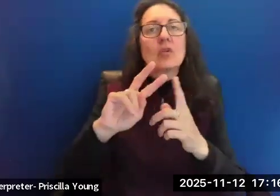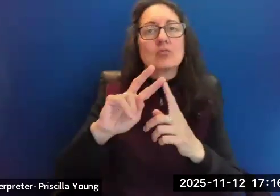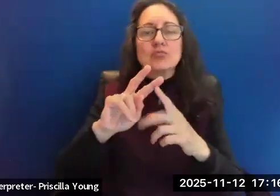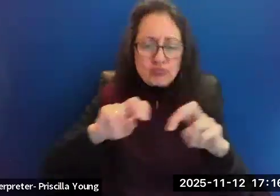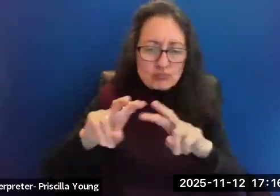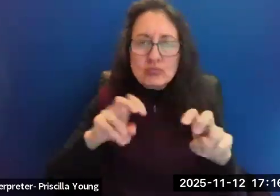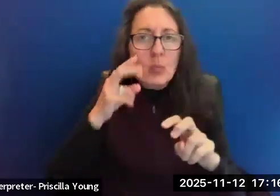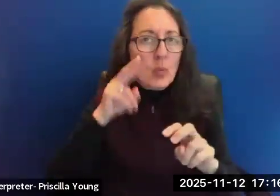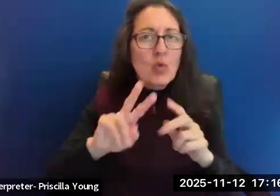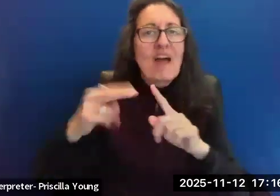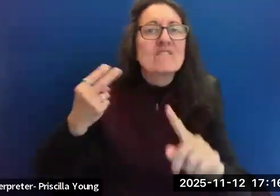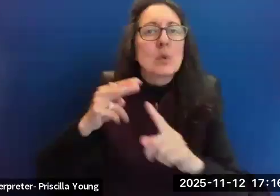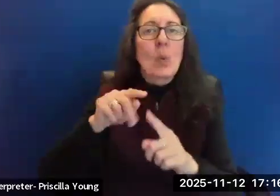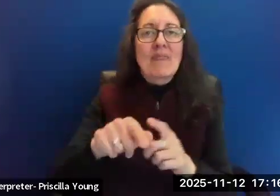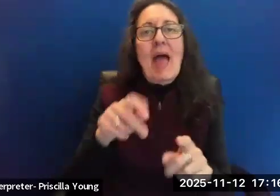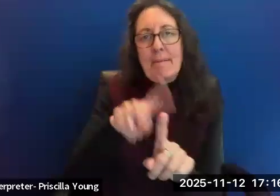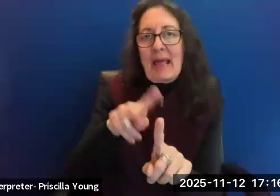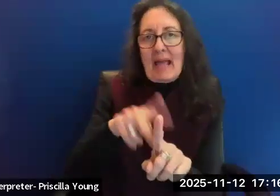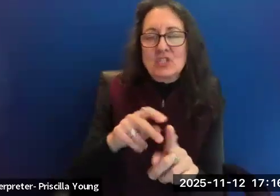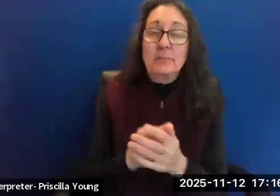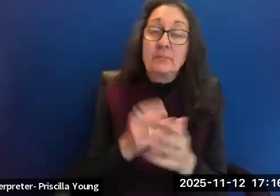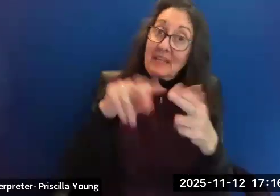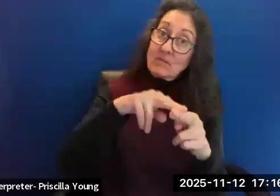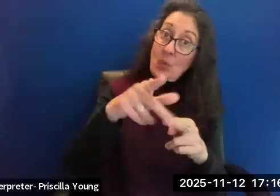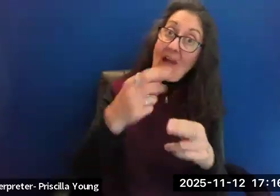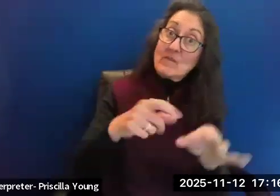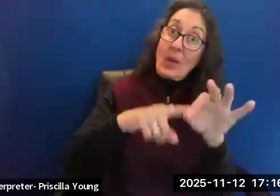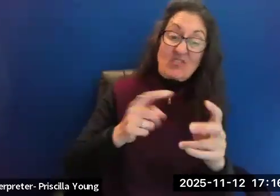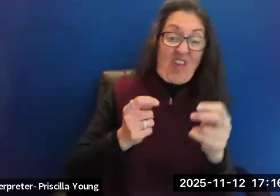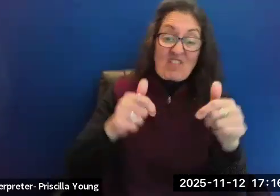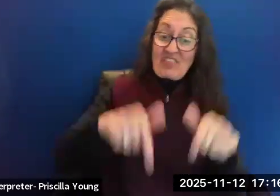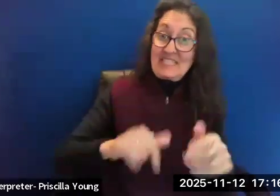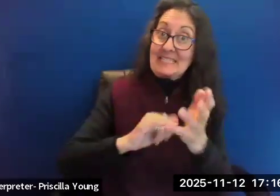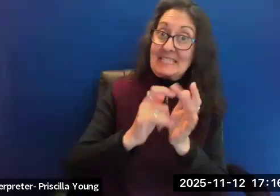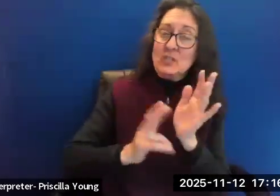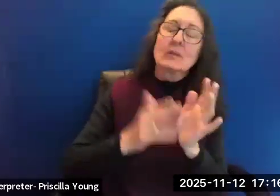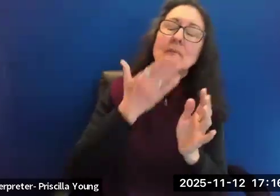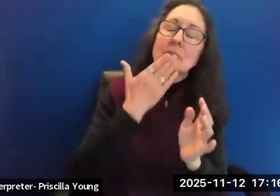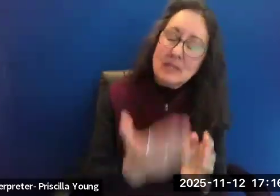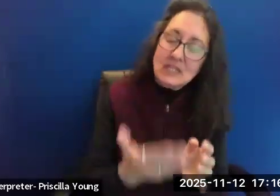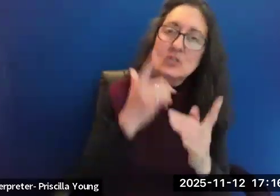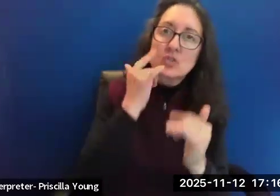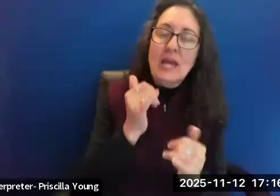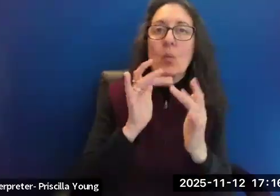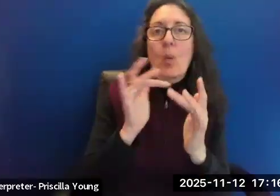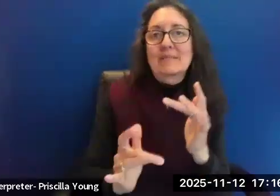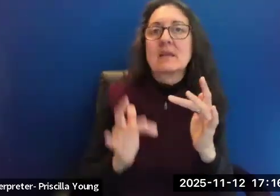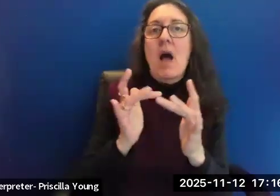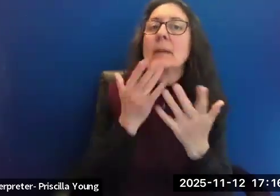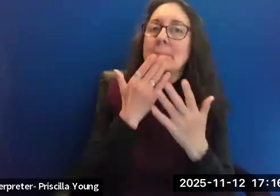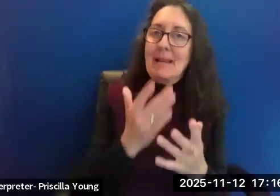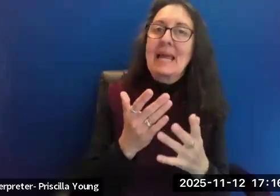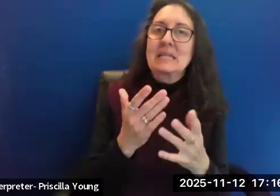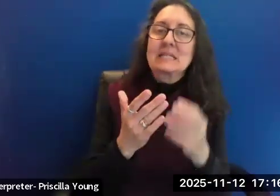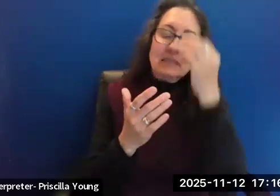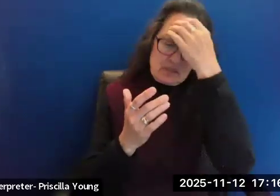applications. So if you have questions after this session, please do check the website because we'll be